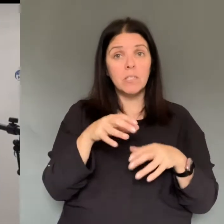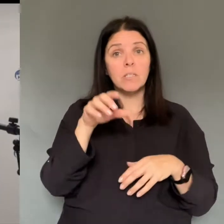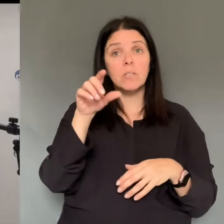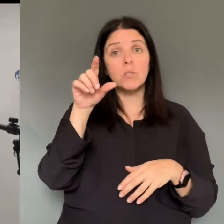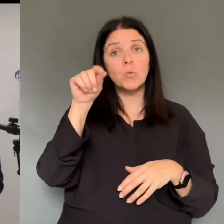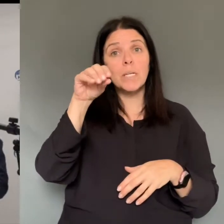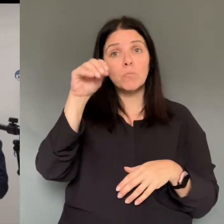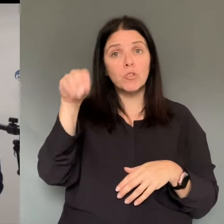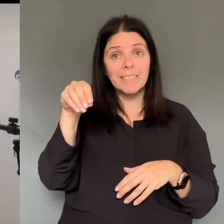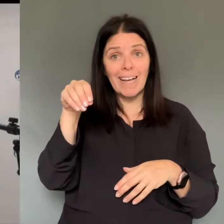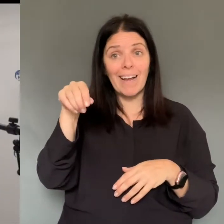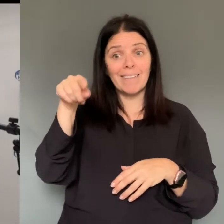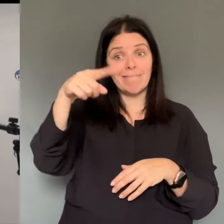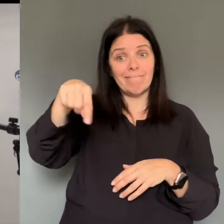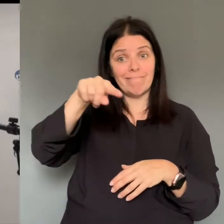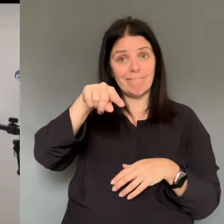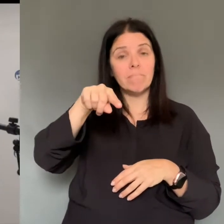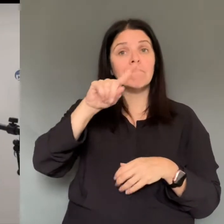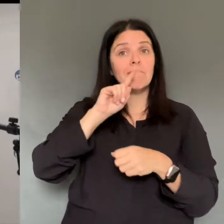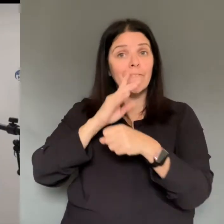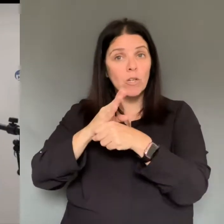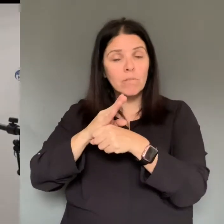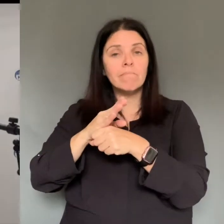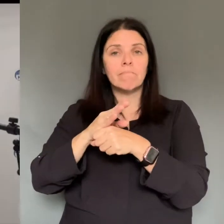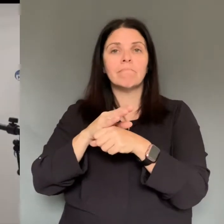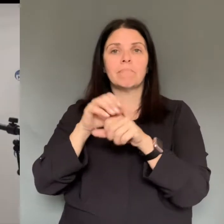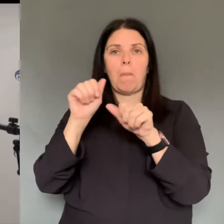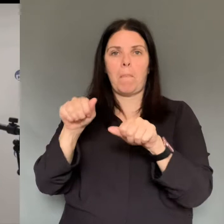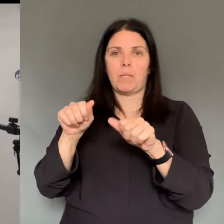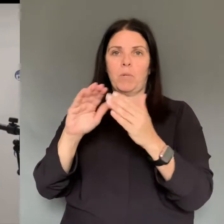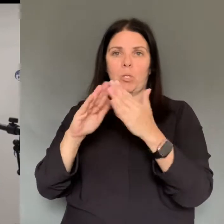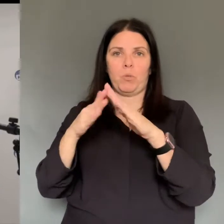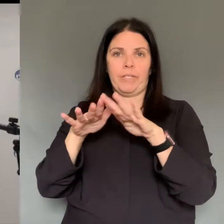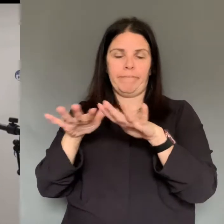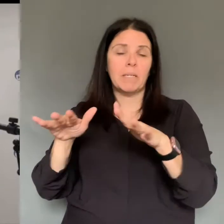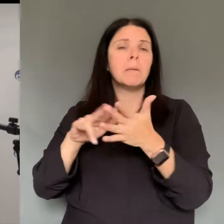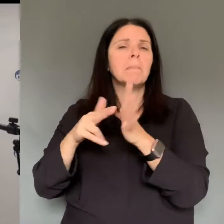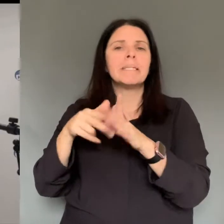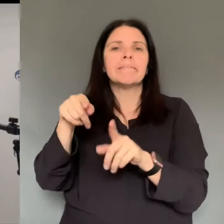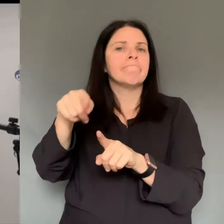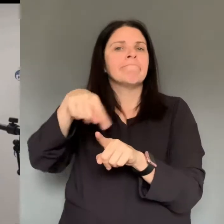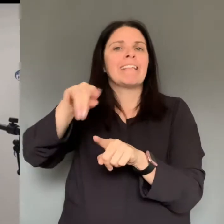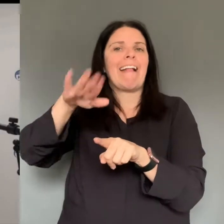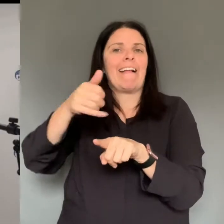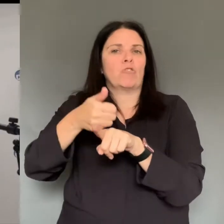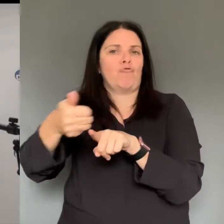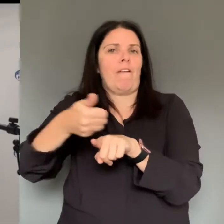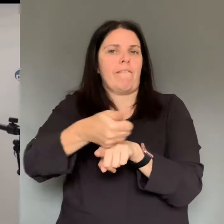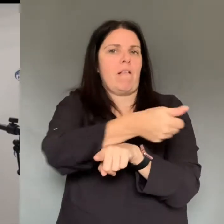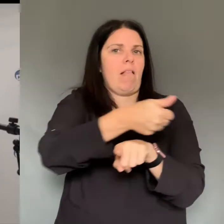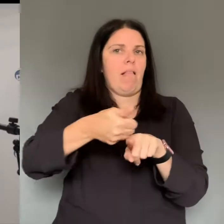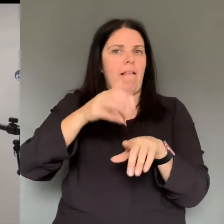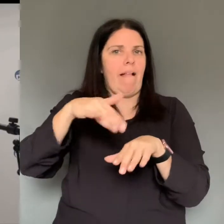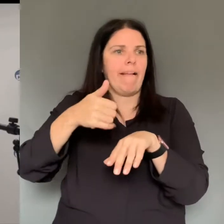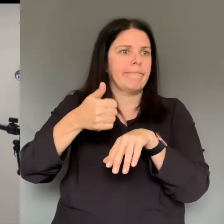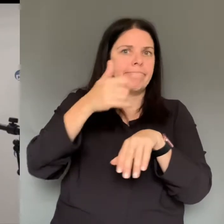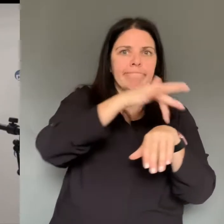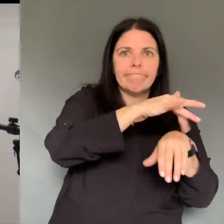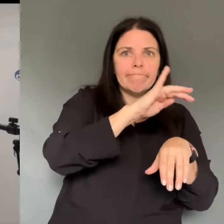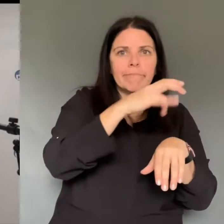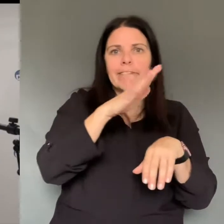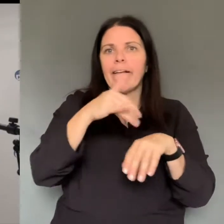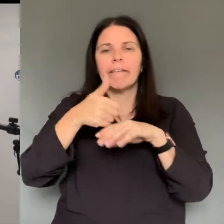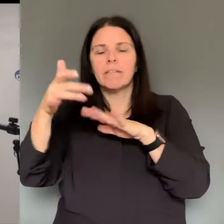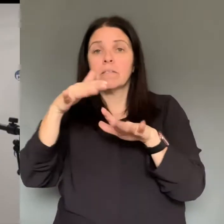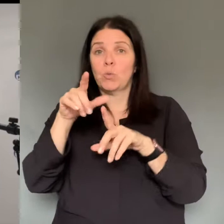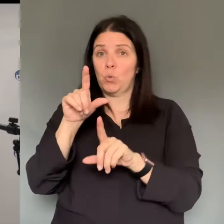20% of the cases what we have seen in Windsor-Essex are a result of possible community transmission, which is essentially saying that there is no travel link